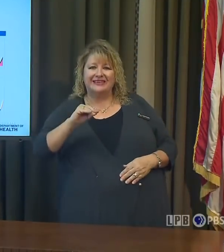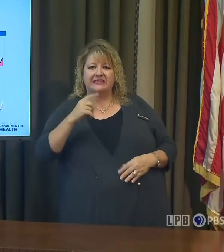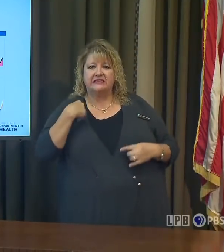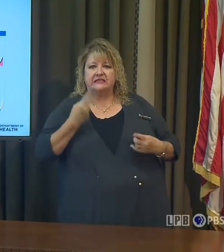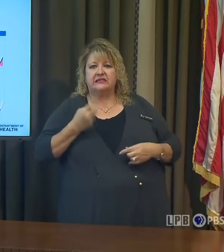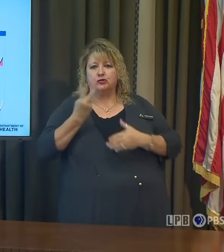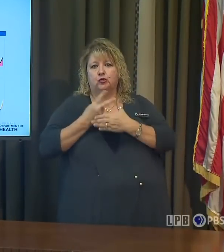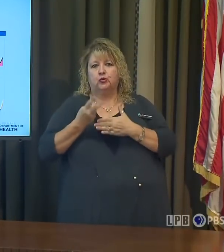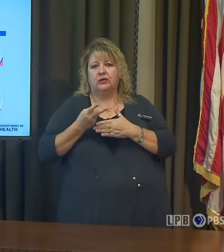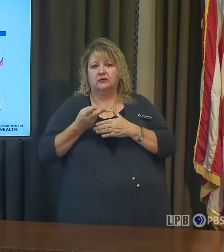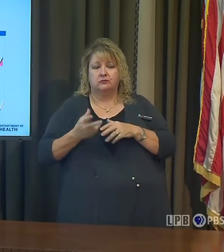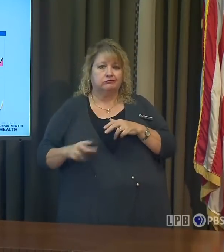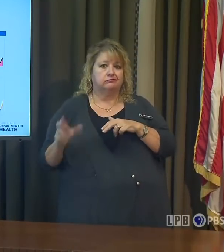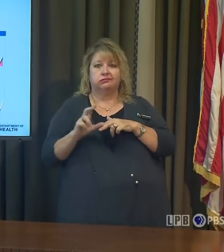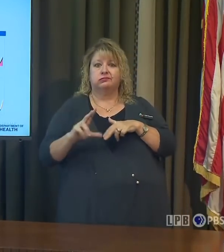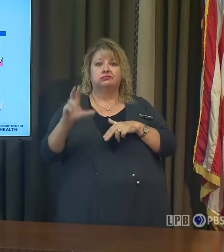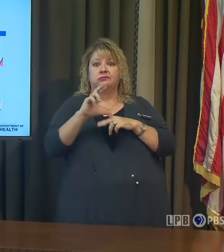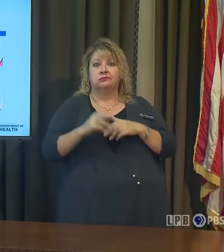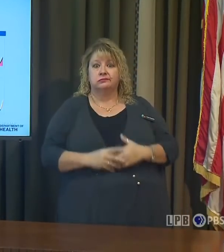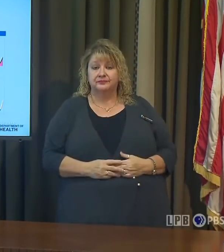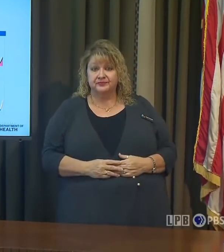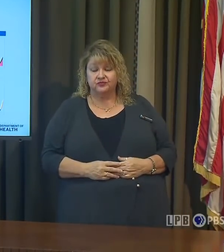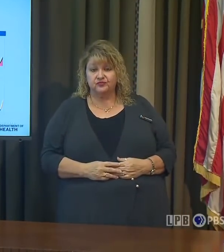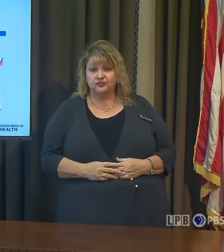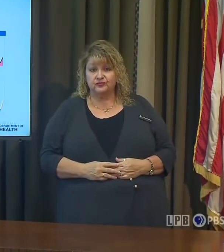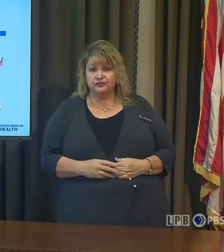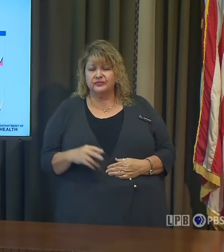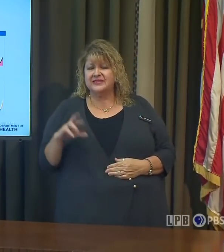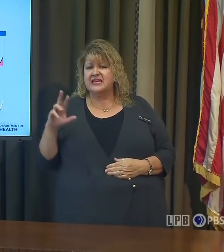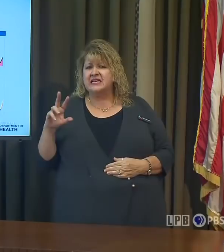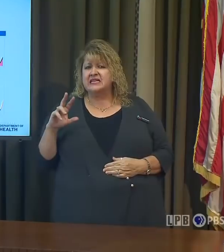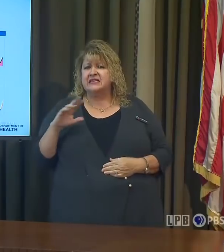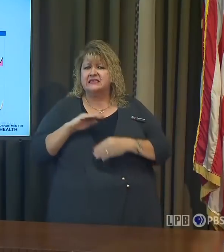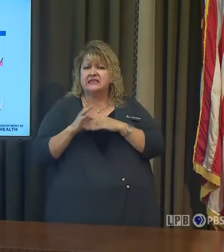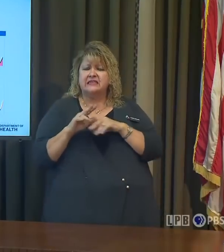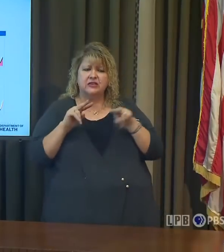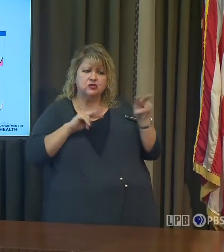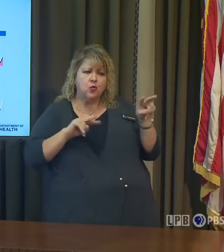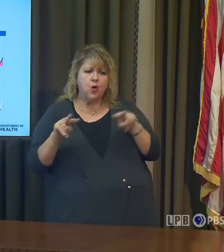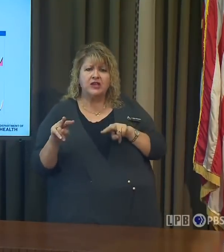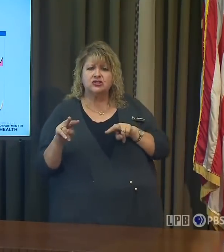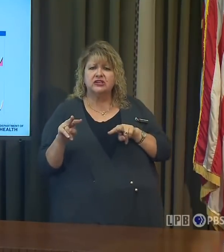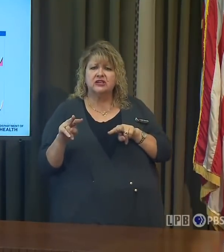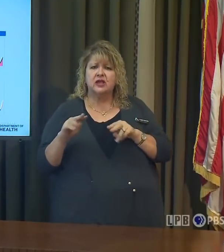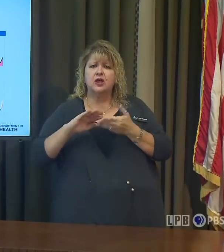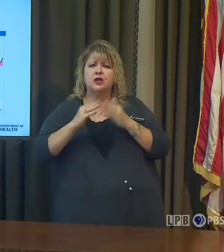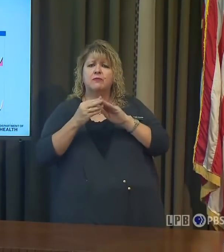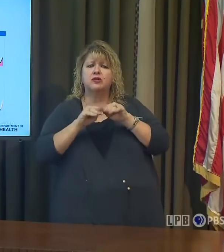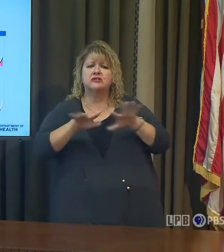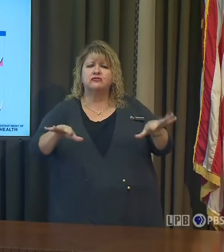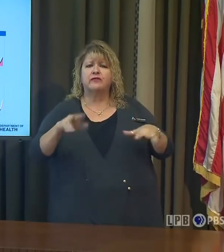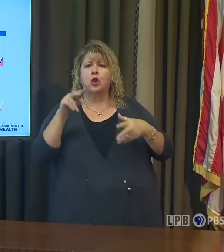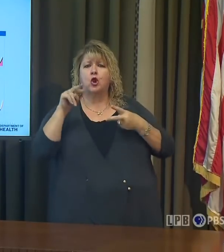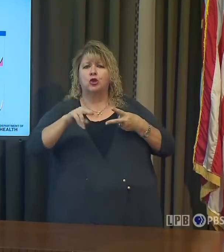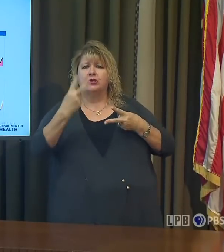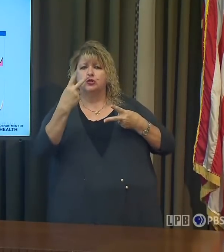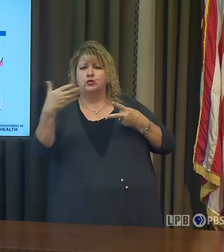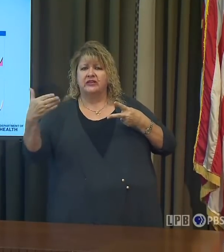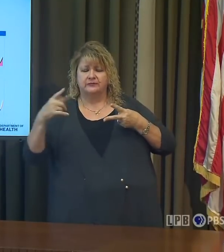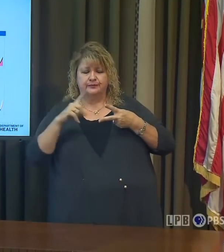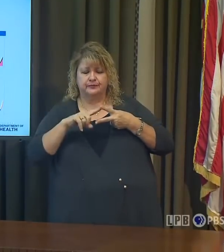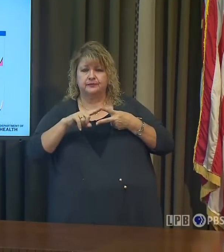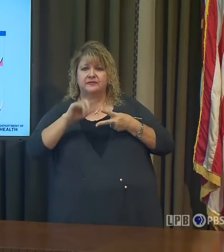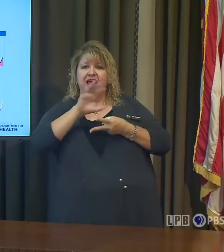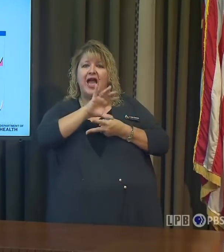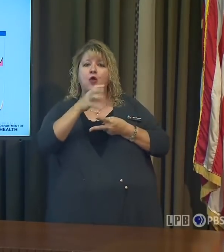weeks. The CDC looks at risk of community transmission by taking 2 factors into account. What's the